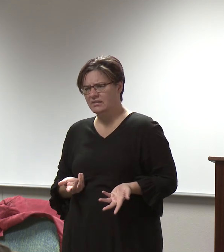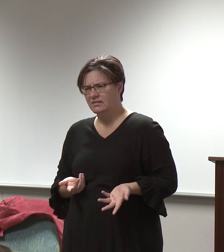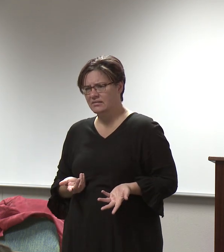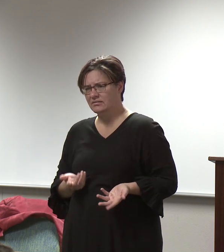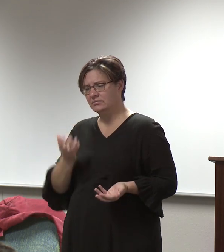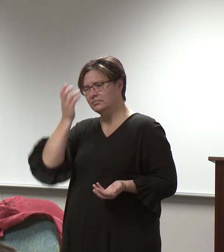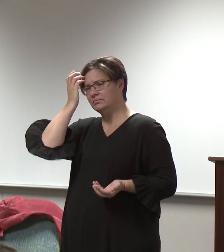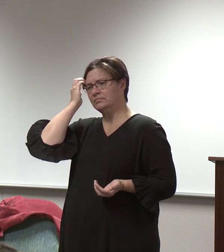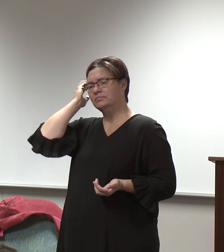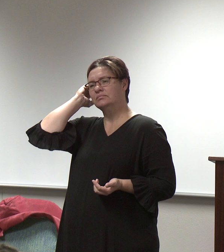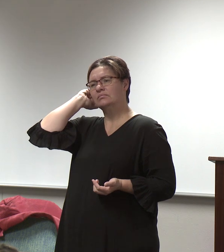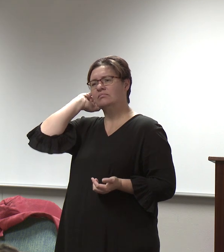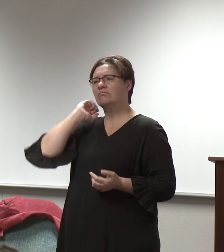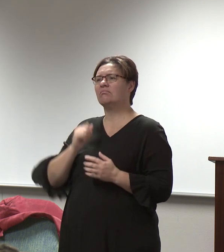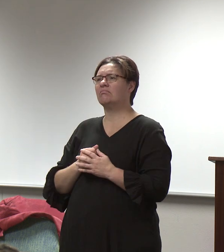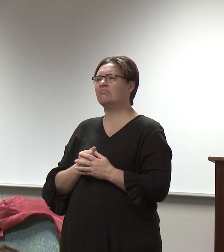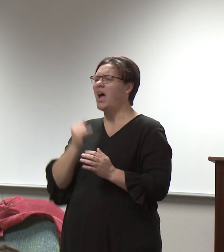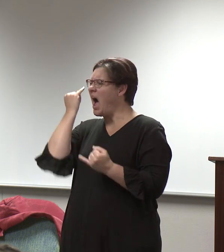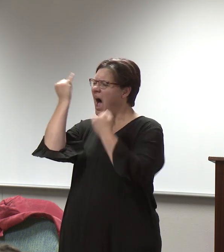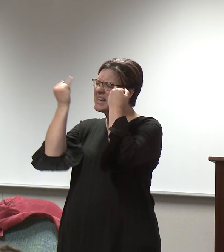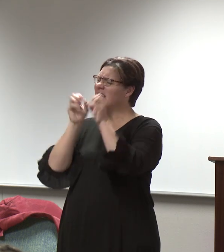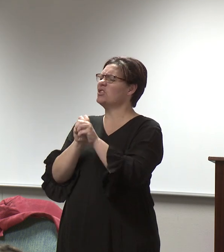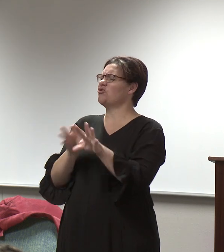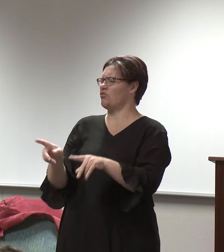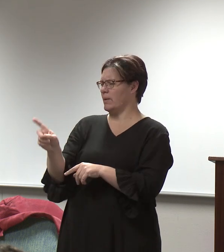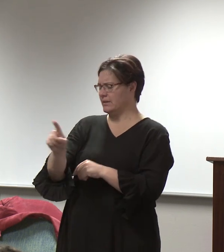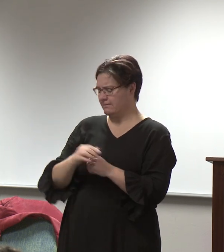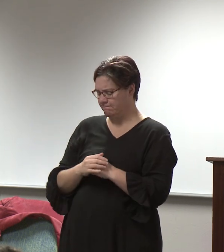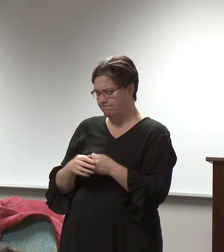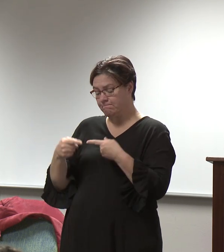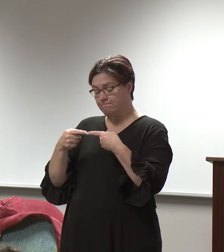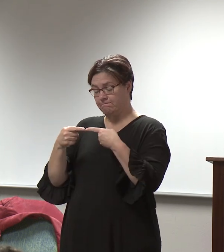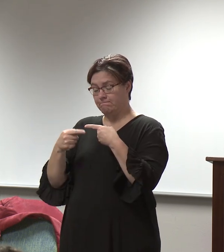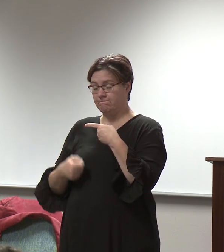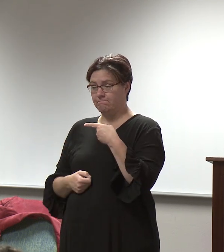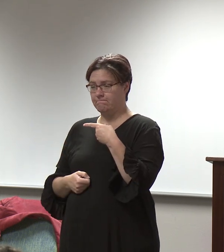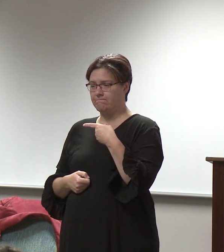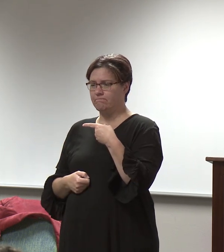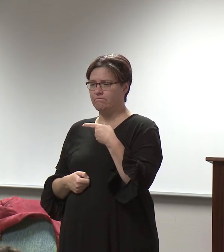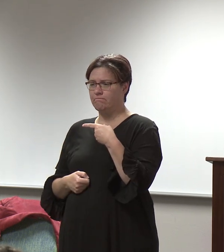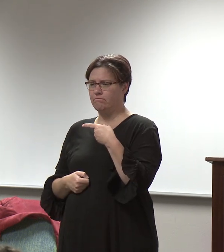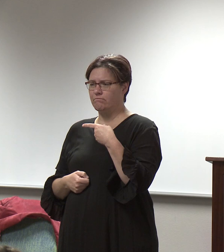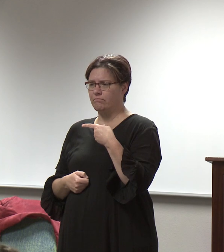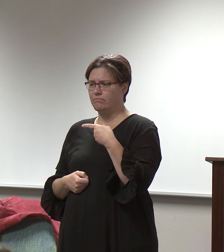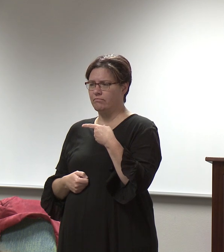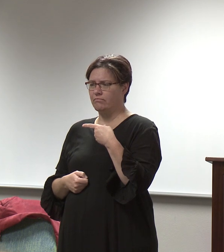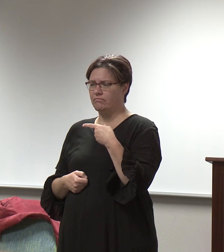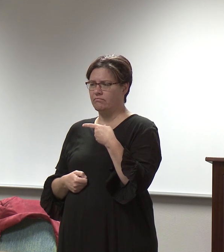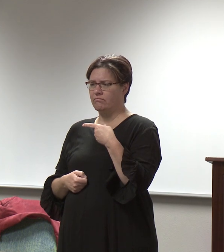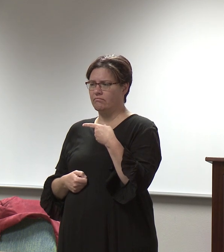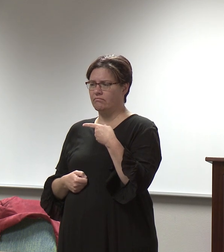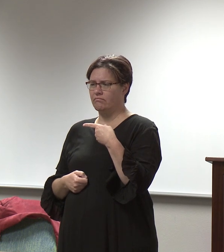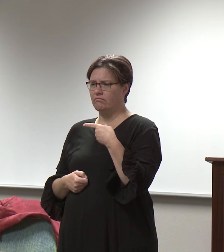I think we should start with some general ideas. The first one is that the way it has been dealt